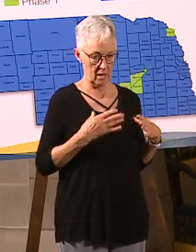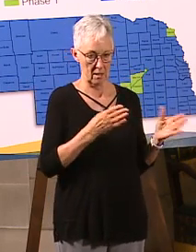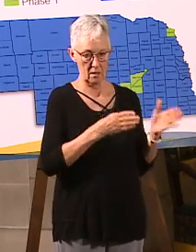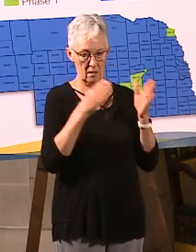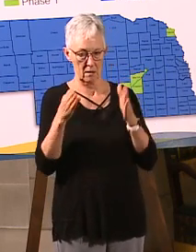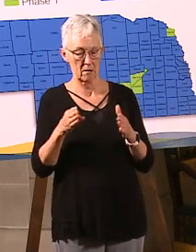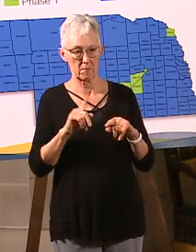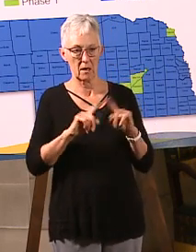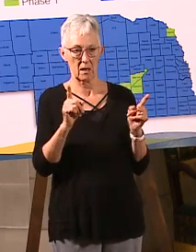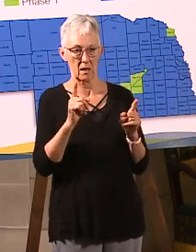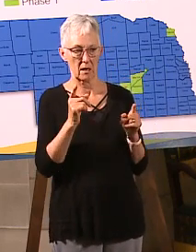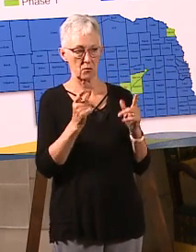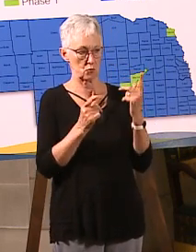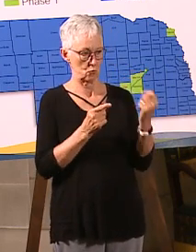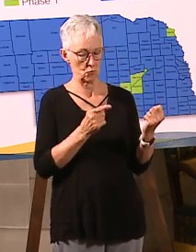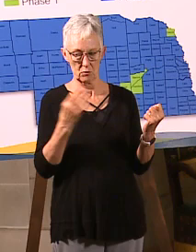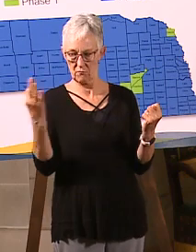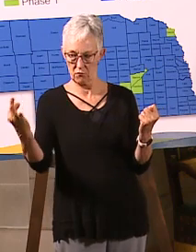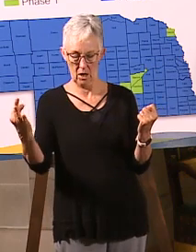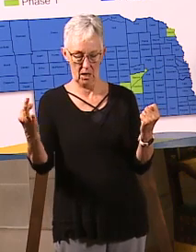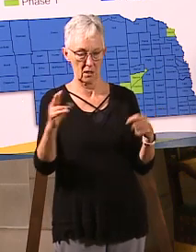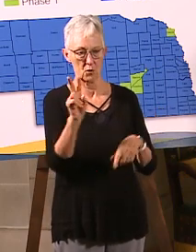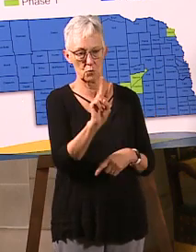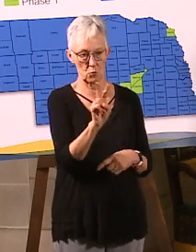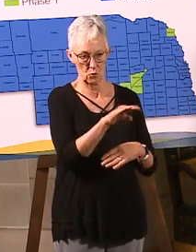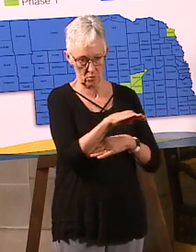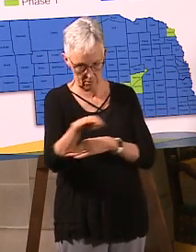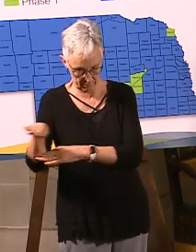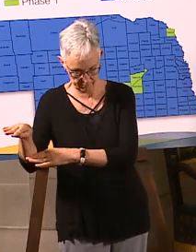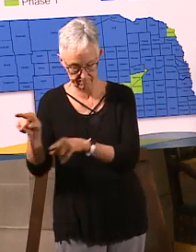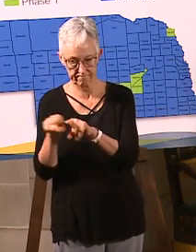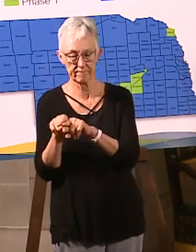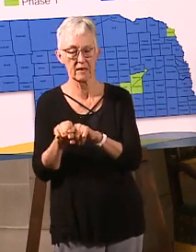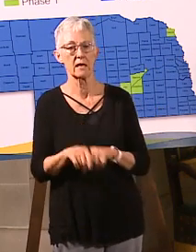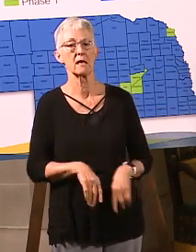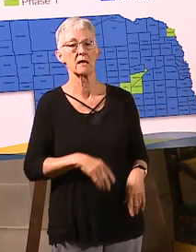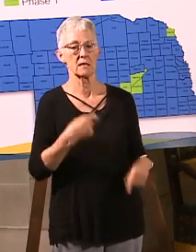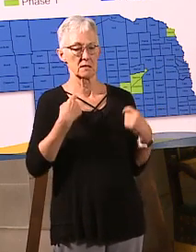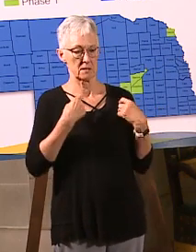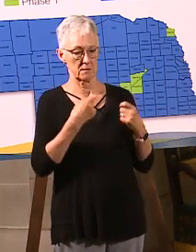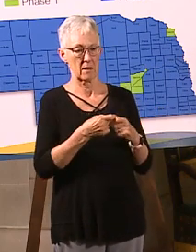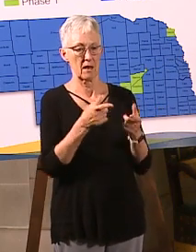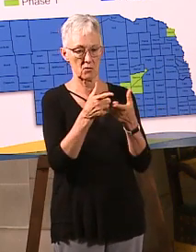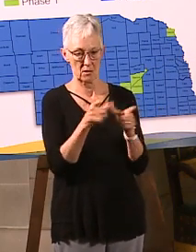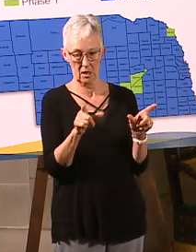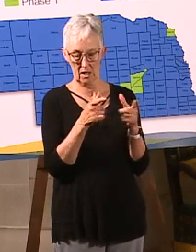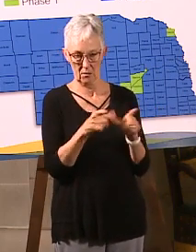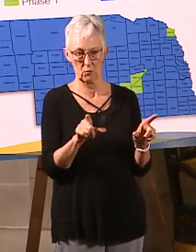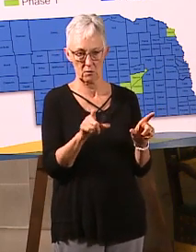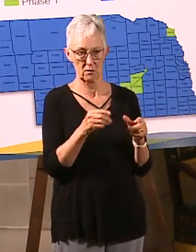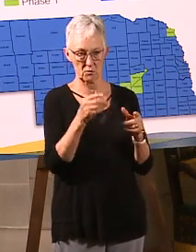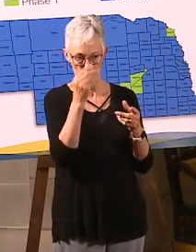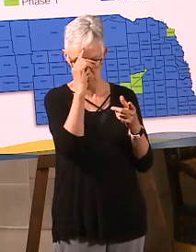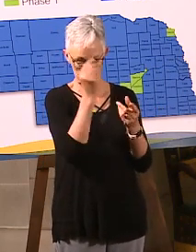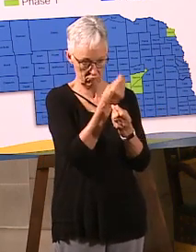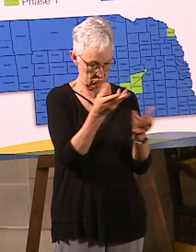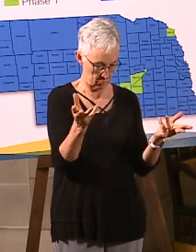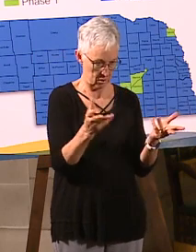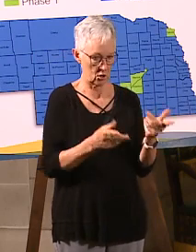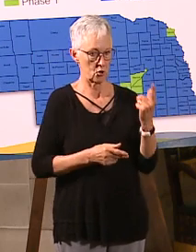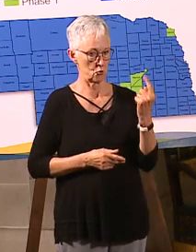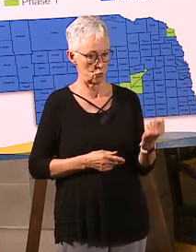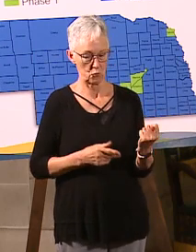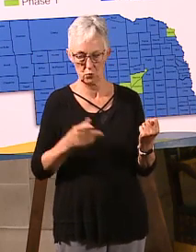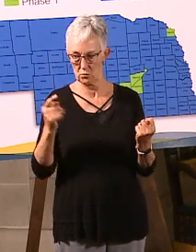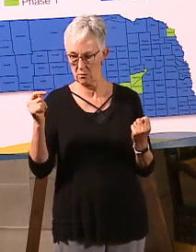English on Tuesday through Friday at 2 o'clock Central Time. We'll have Spanish language briefings at 5 p.m. on Tuesdays and Thursdays. I